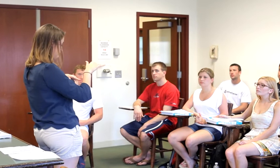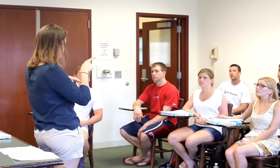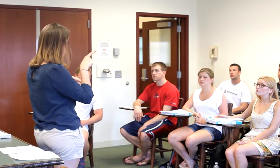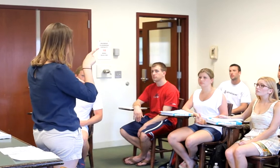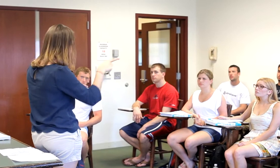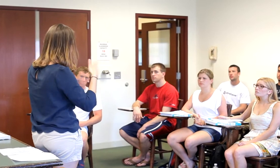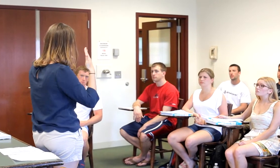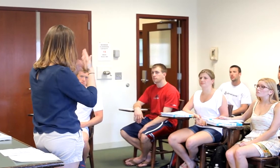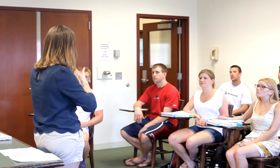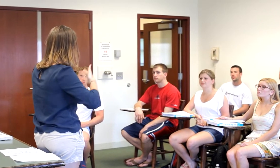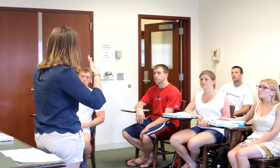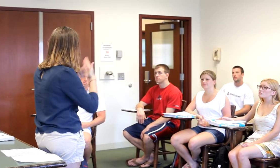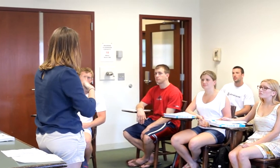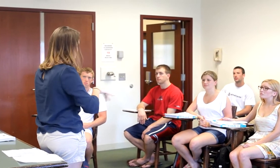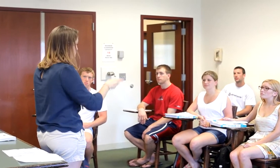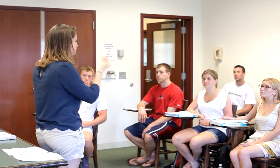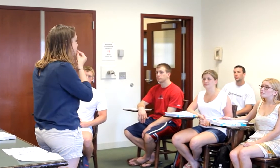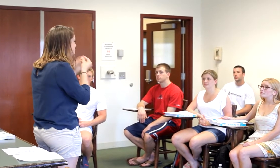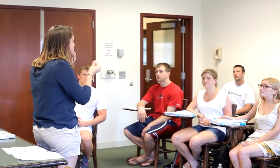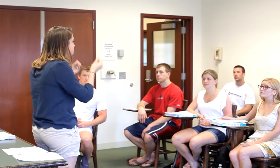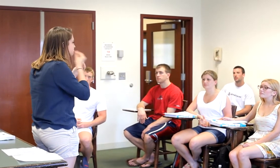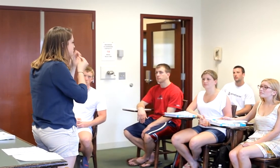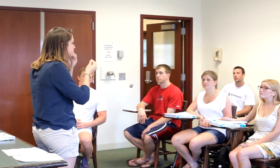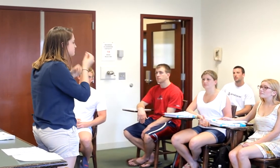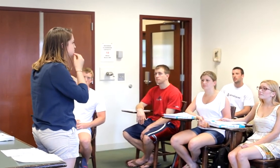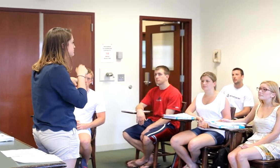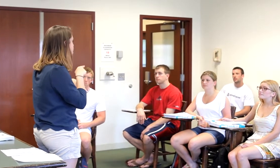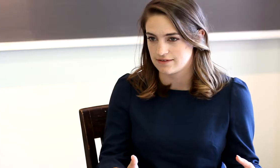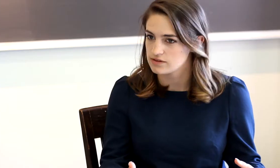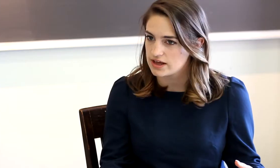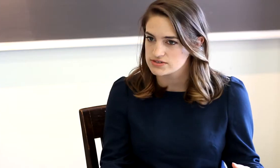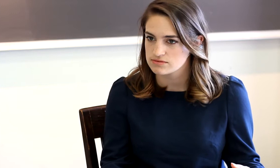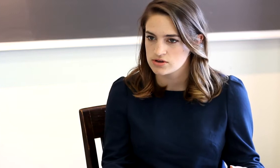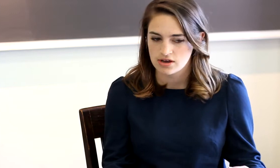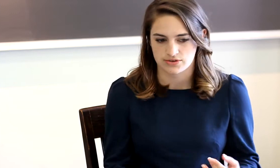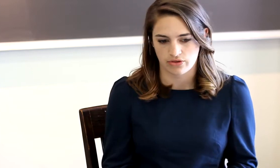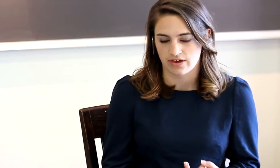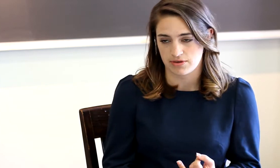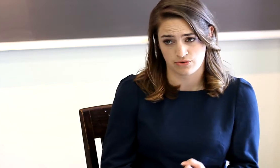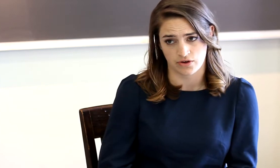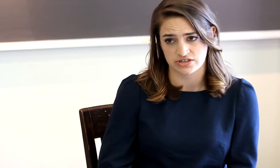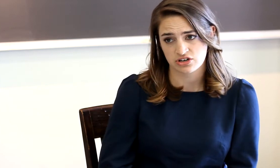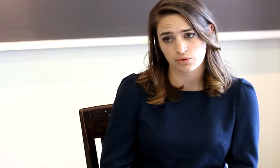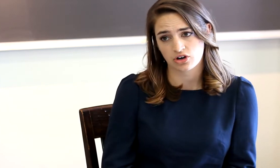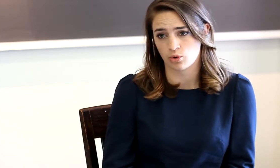But there's definitely an effort that students put forward to use their academics outside of the classroom. So whether that be through volunteer work or